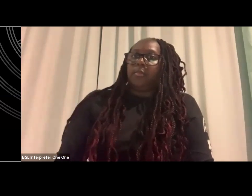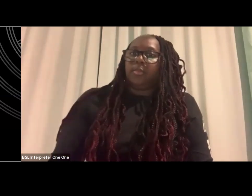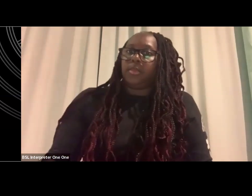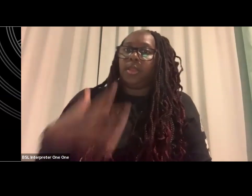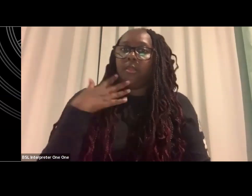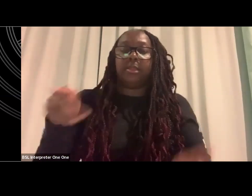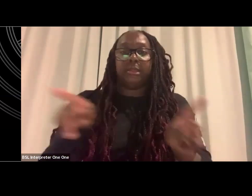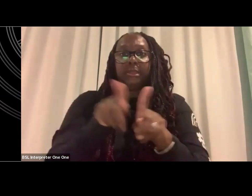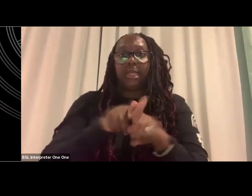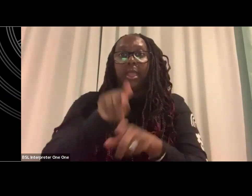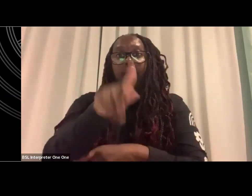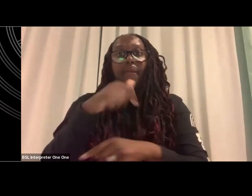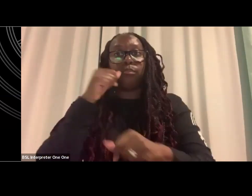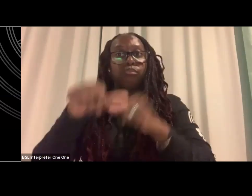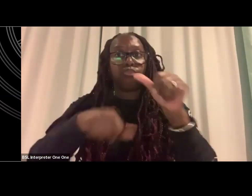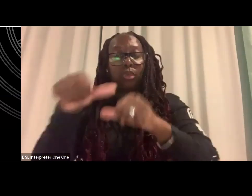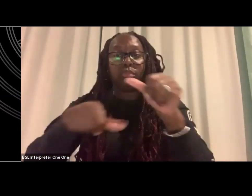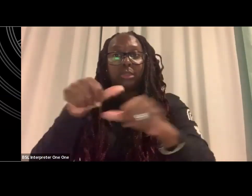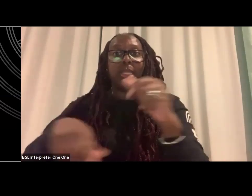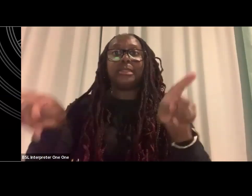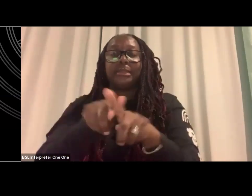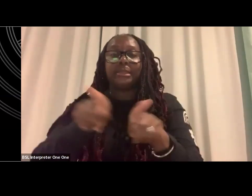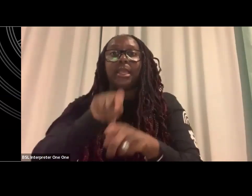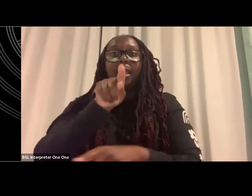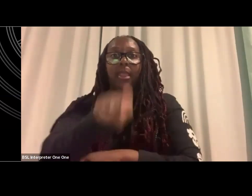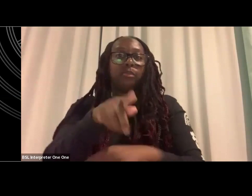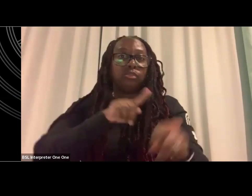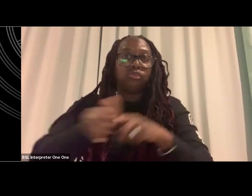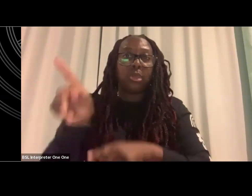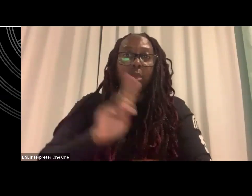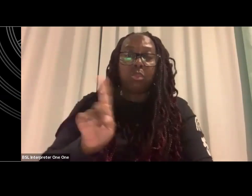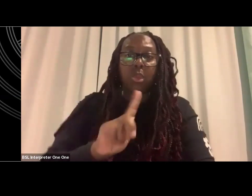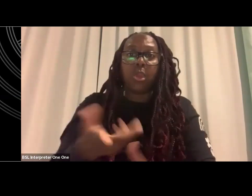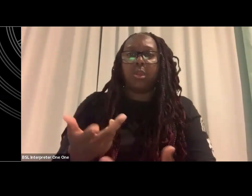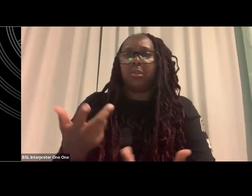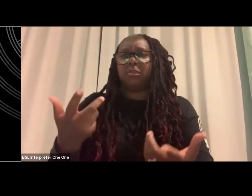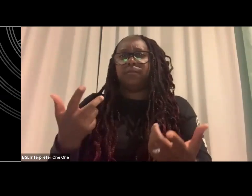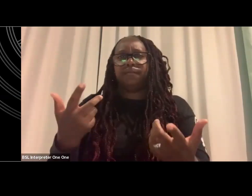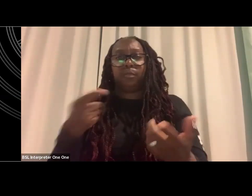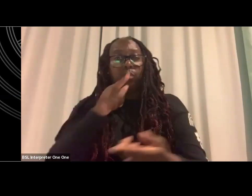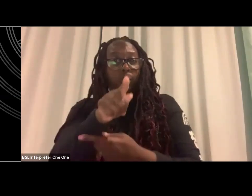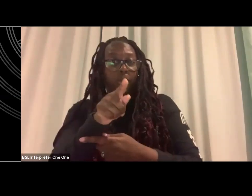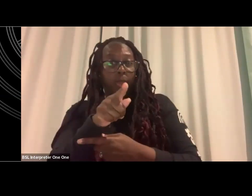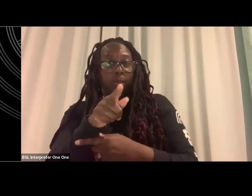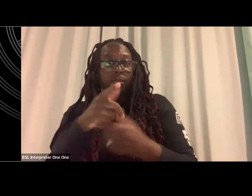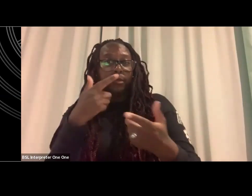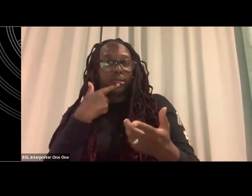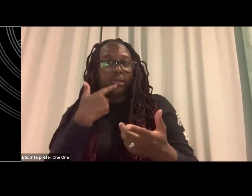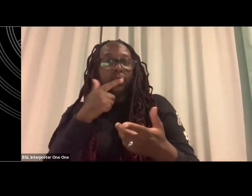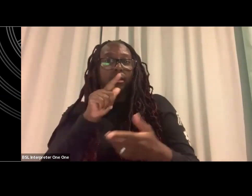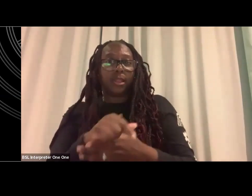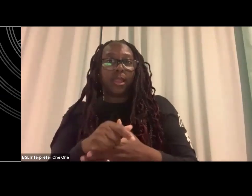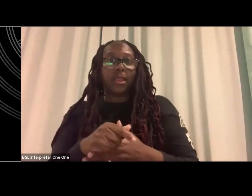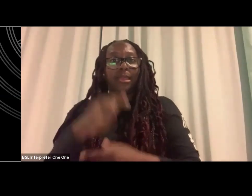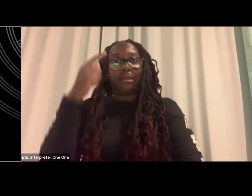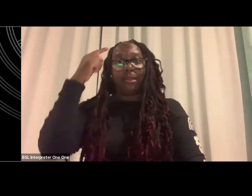well-being, and the process scaffolding. What we're trying to do with Kia ora Waiora is capture head, hand, and